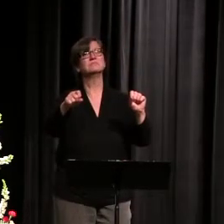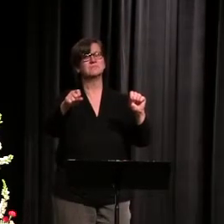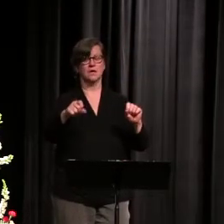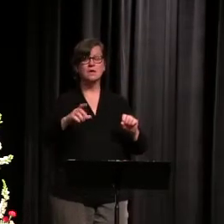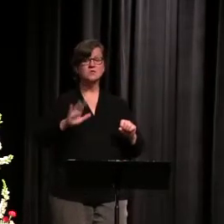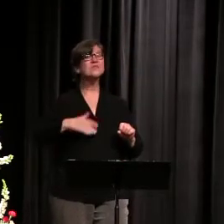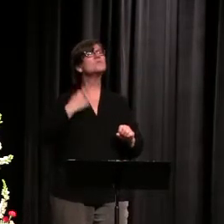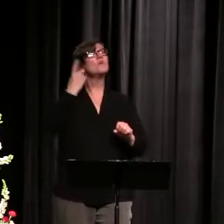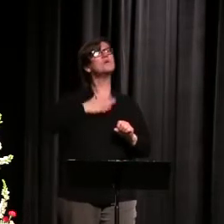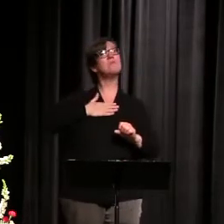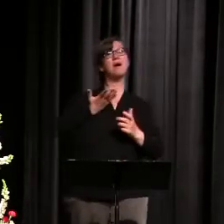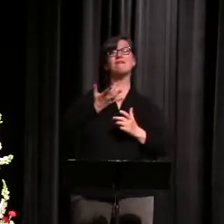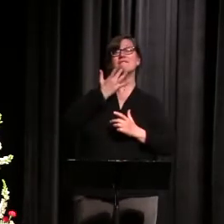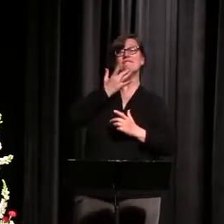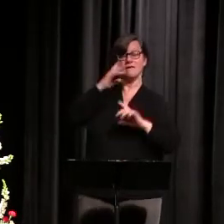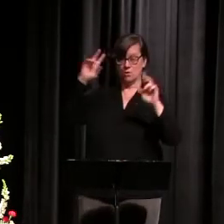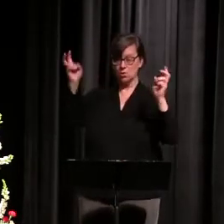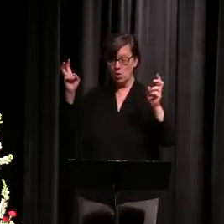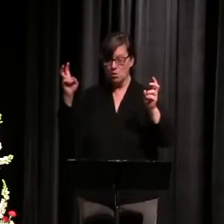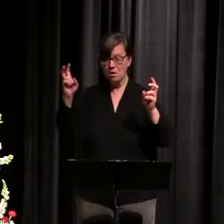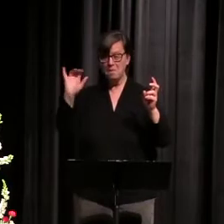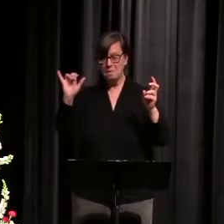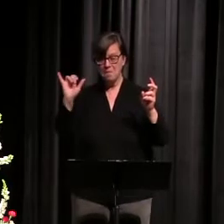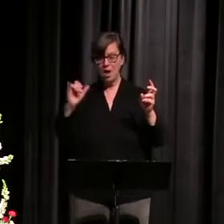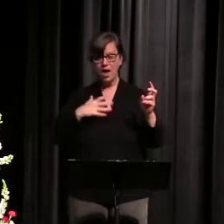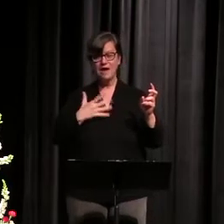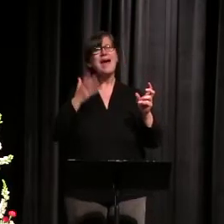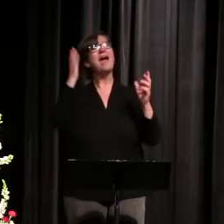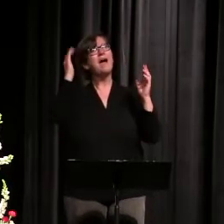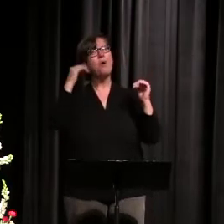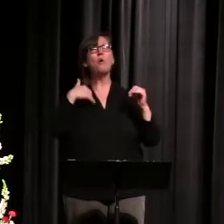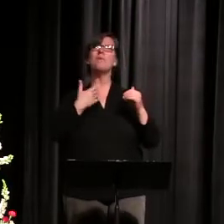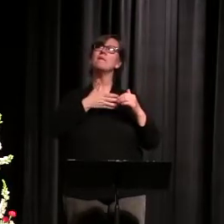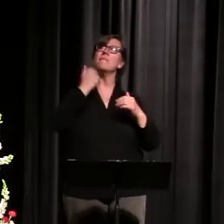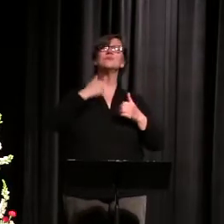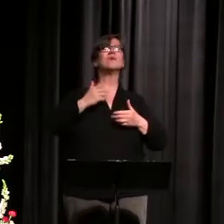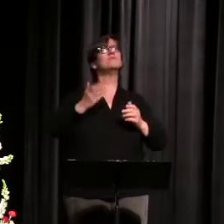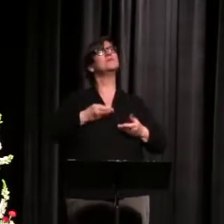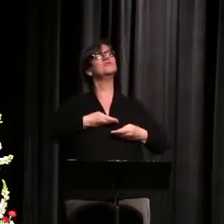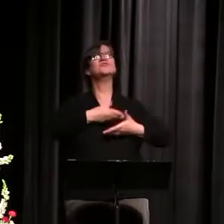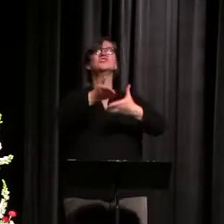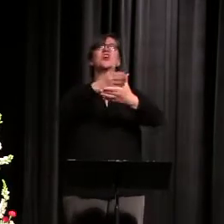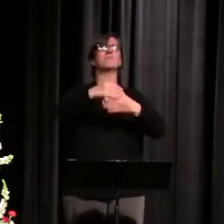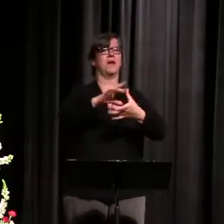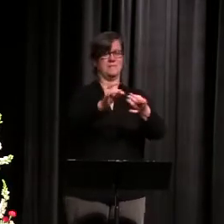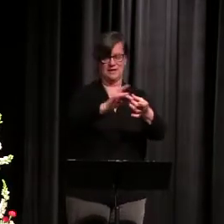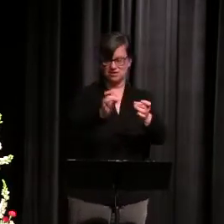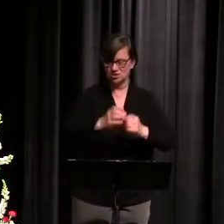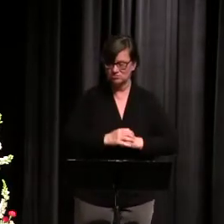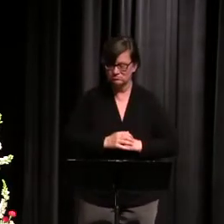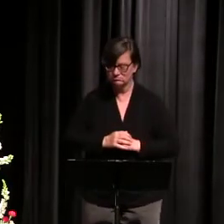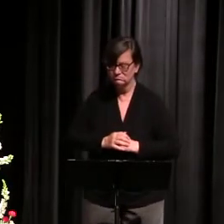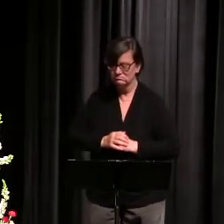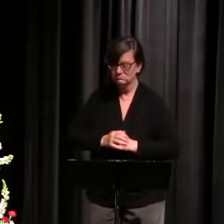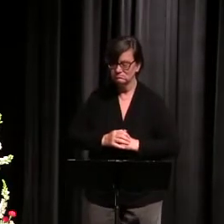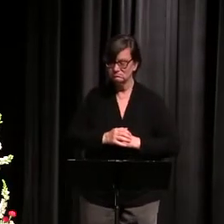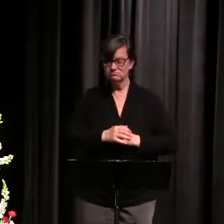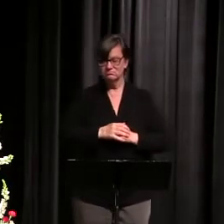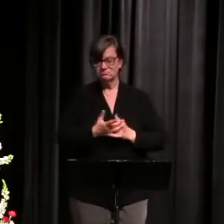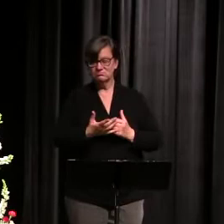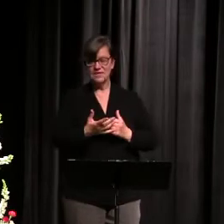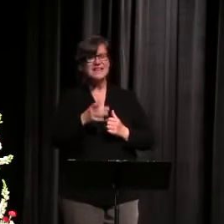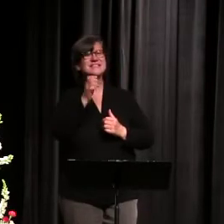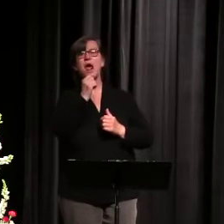you as a class. Life isn't always what you want it to be. It isn't a storybook where you can rewrite certain sections or plan out the way it